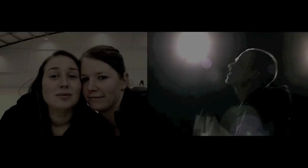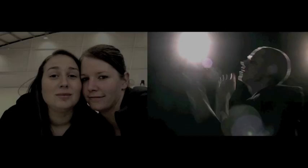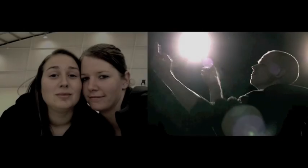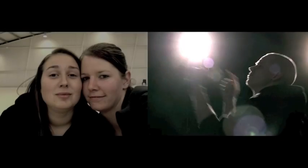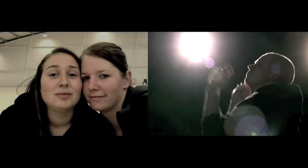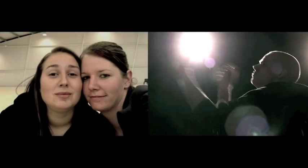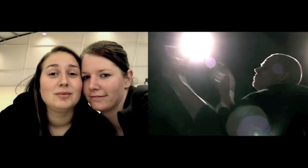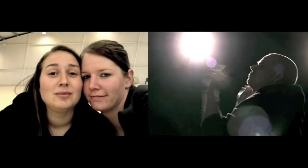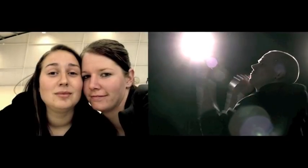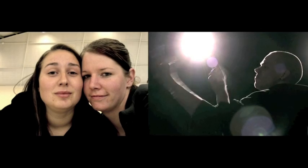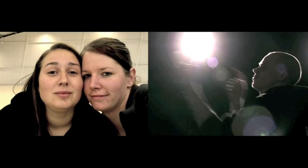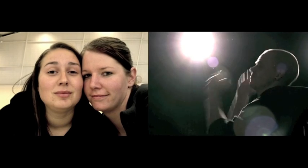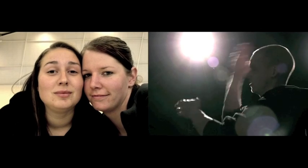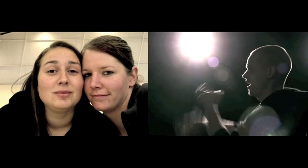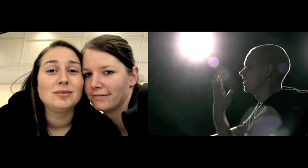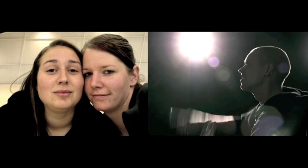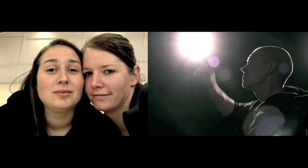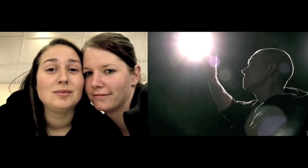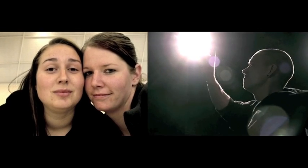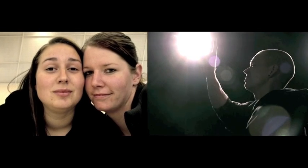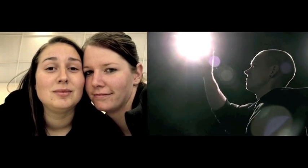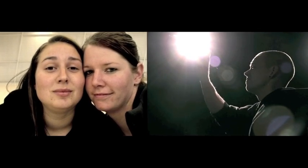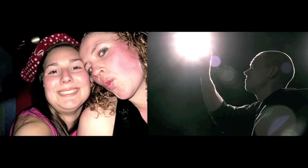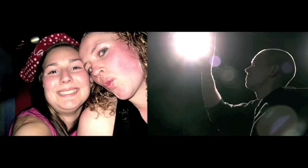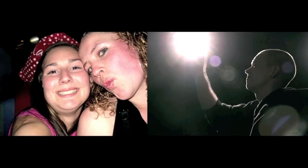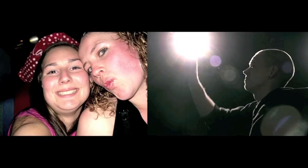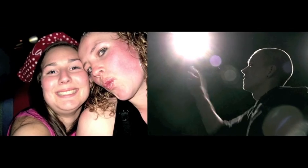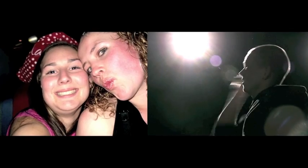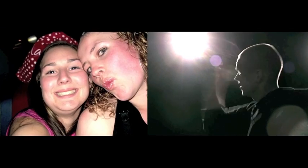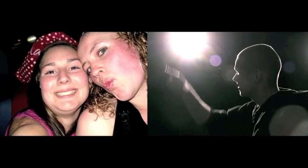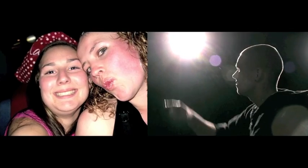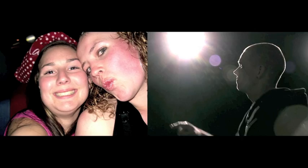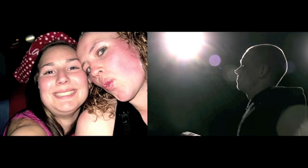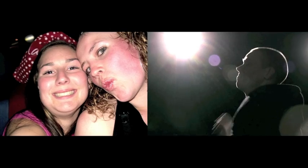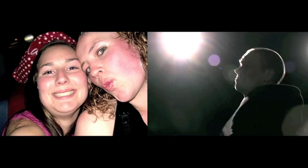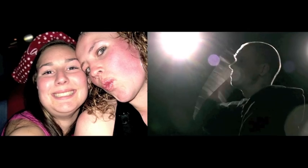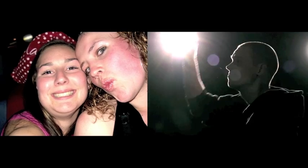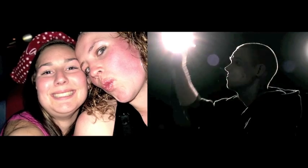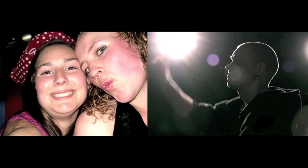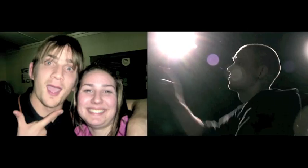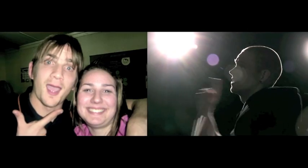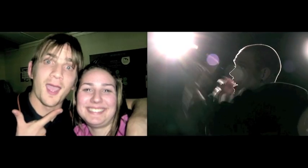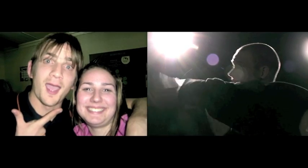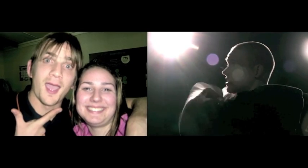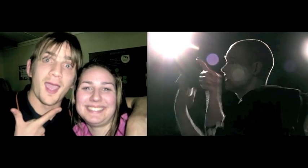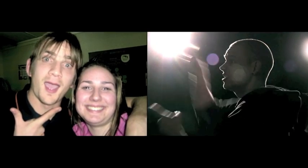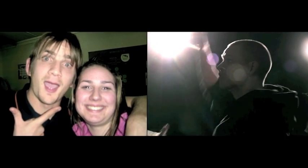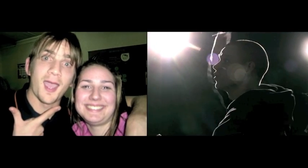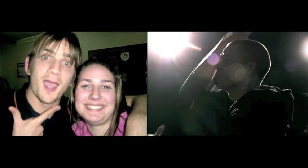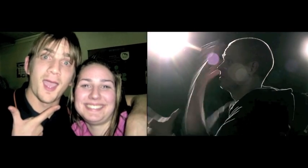Can this be the end of the transmission? I'm sending you a message, sensing when